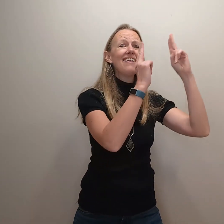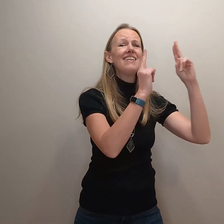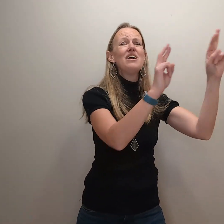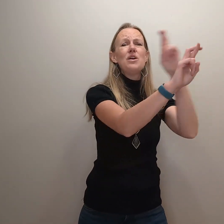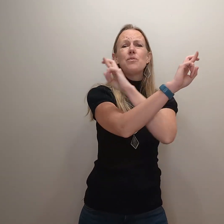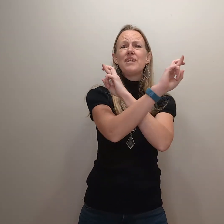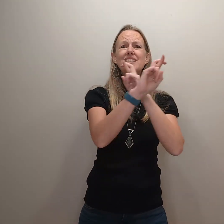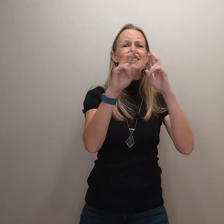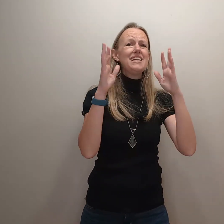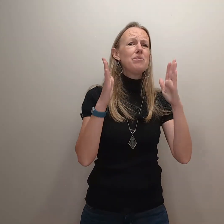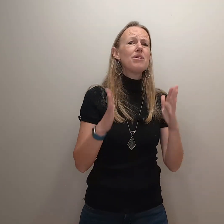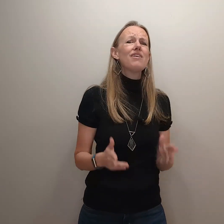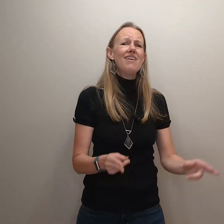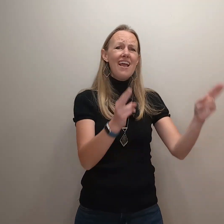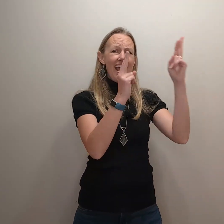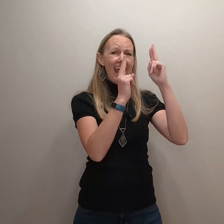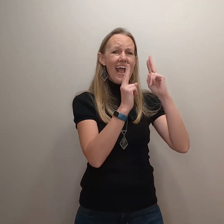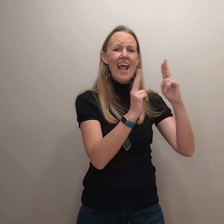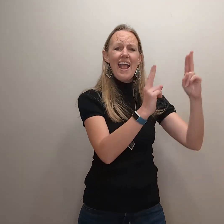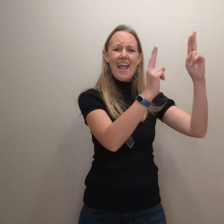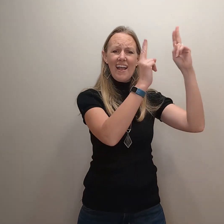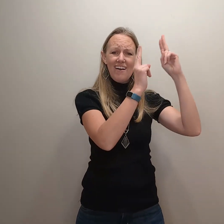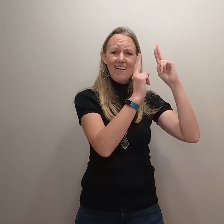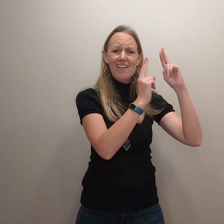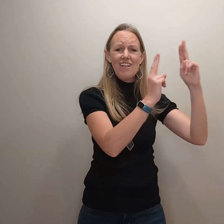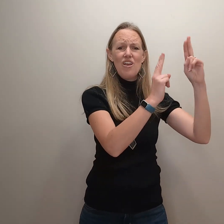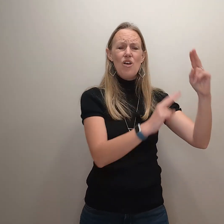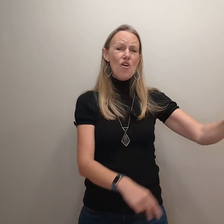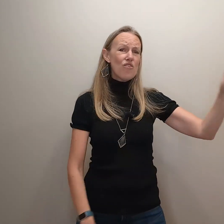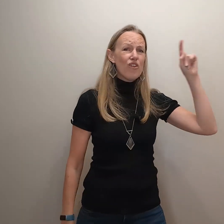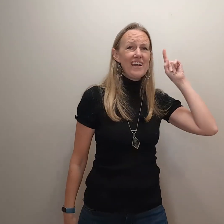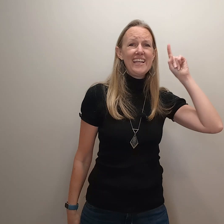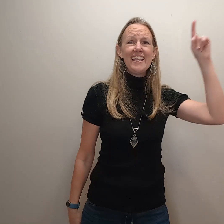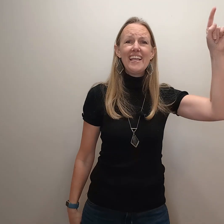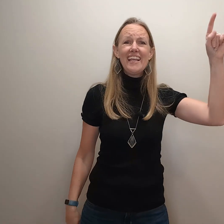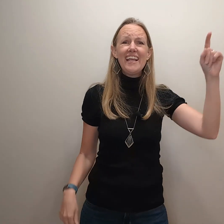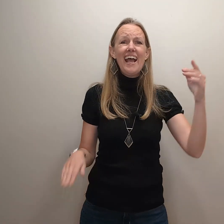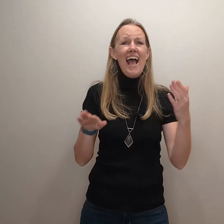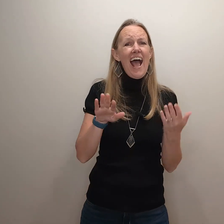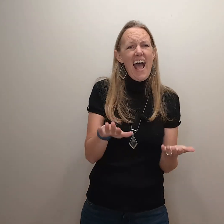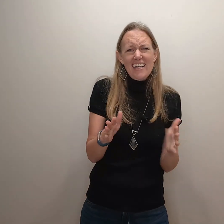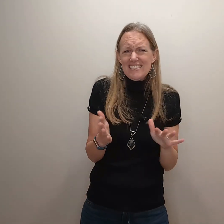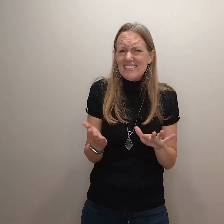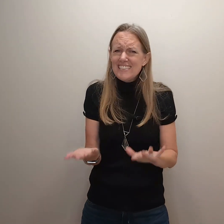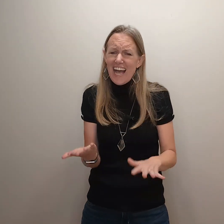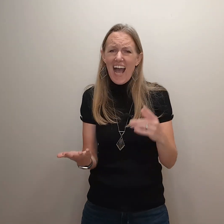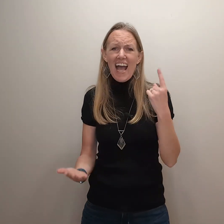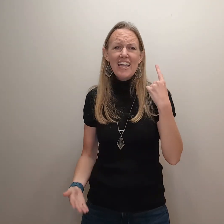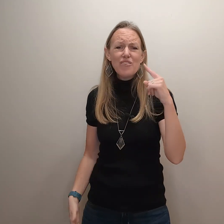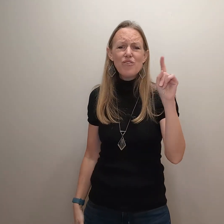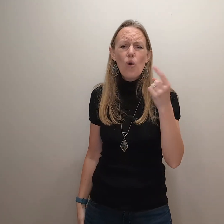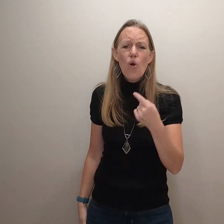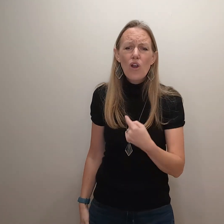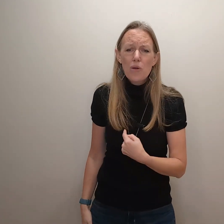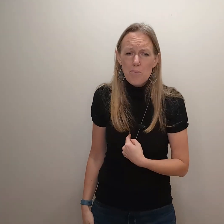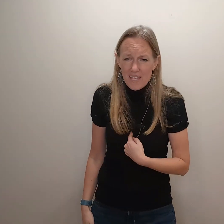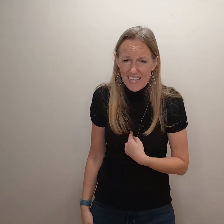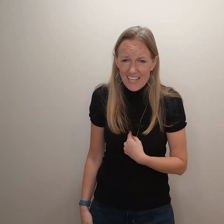hail, Redeemer, hail, for he has died for